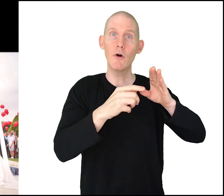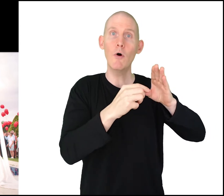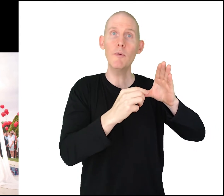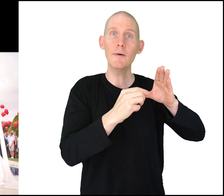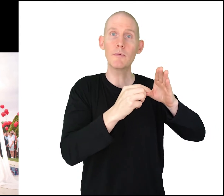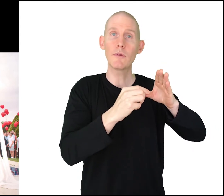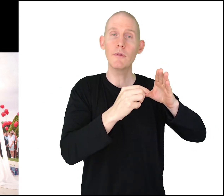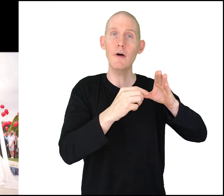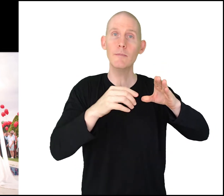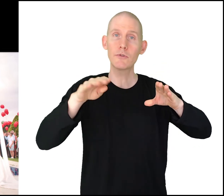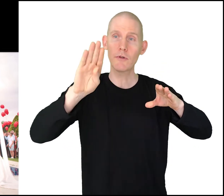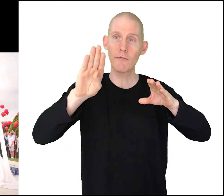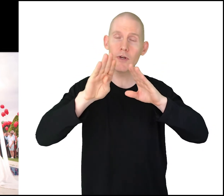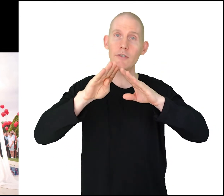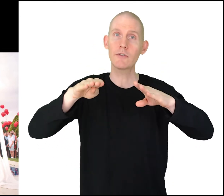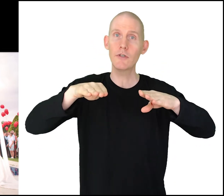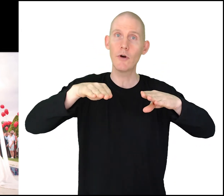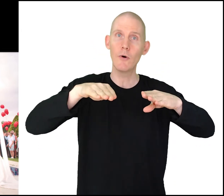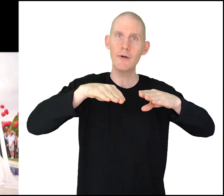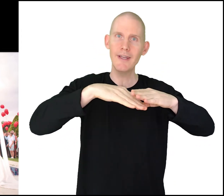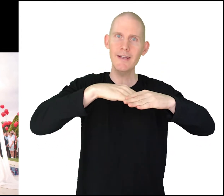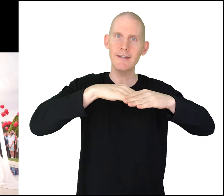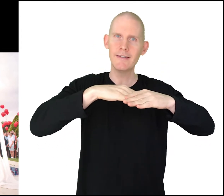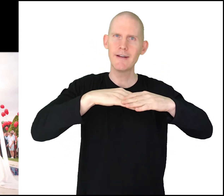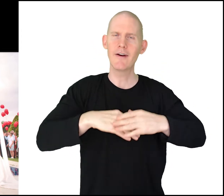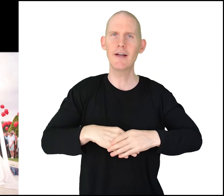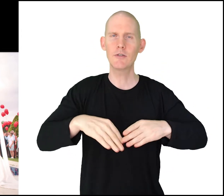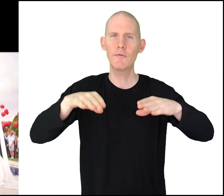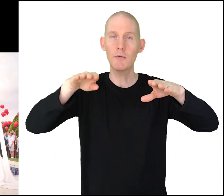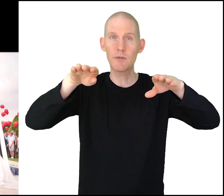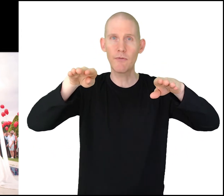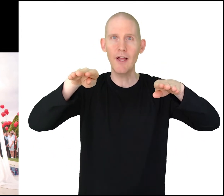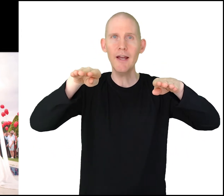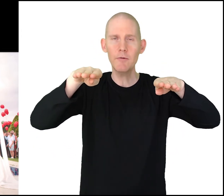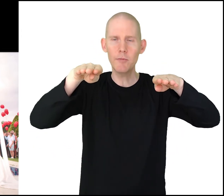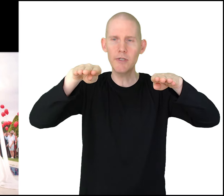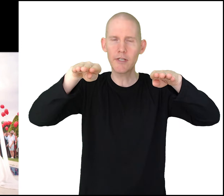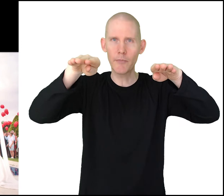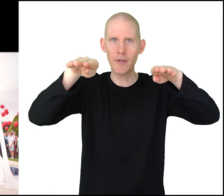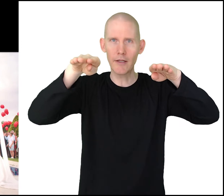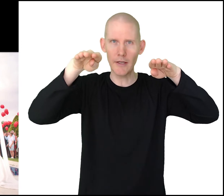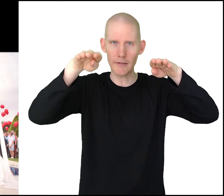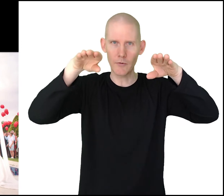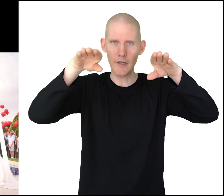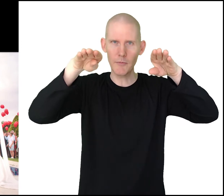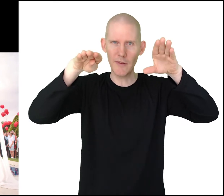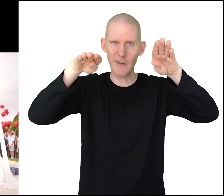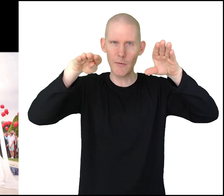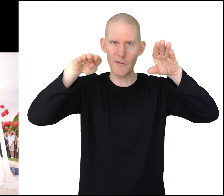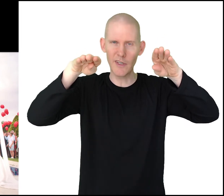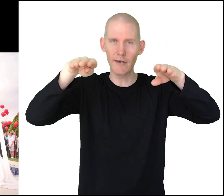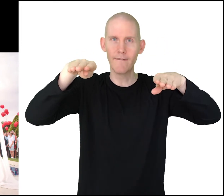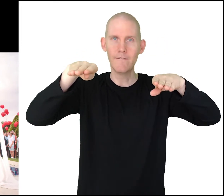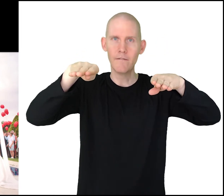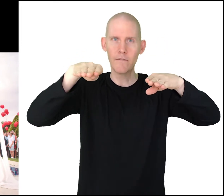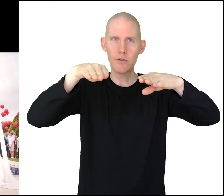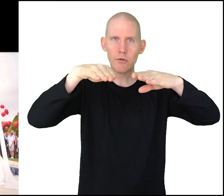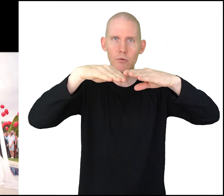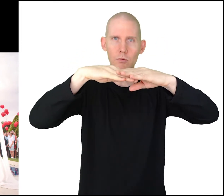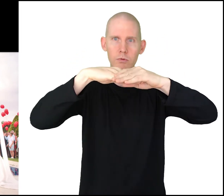it's going to open up the thumb so the fingers can go in. All right, so if it was flat, it would be something like this. Watch my thumb over here.